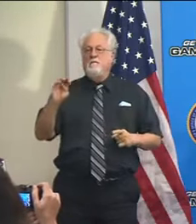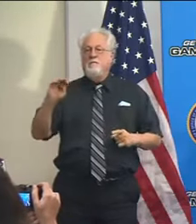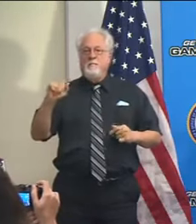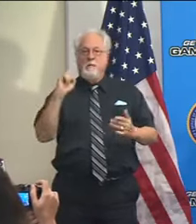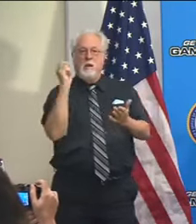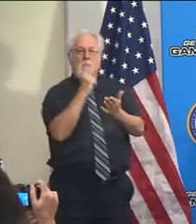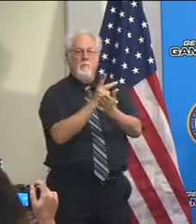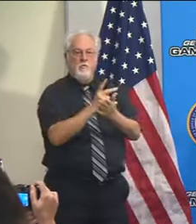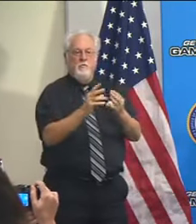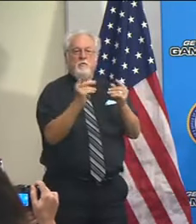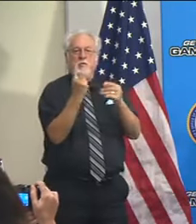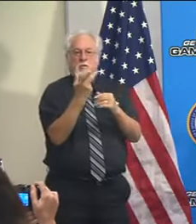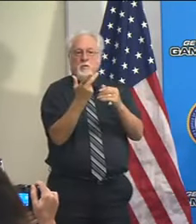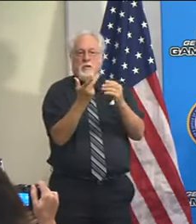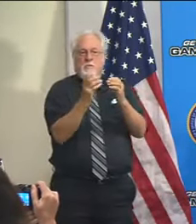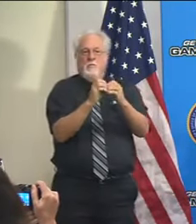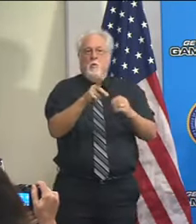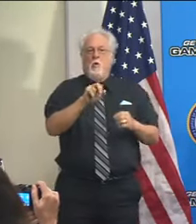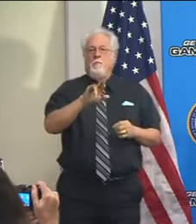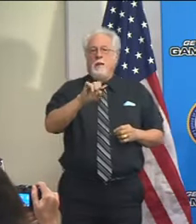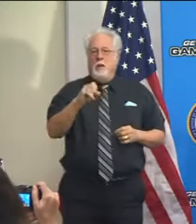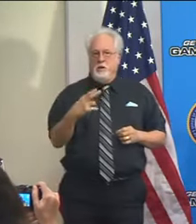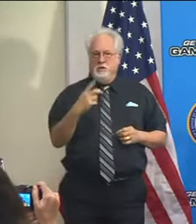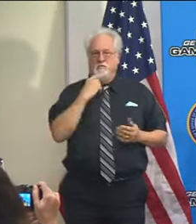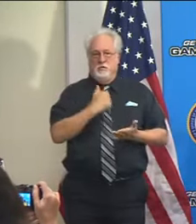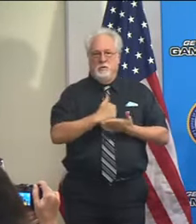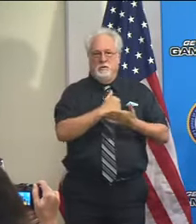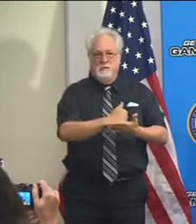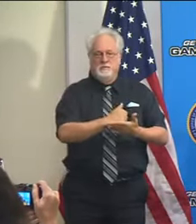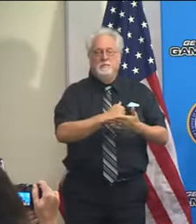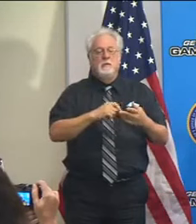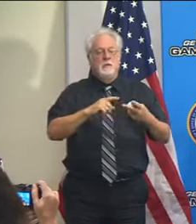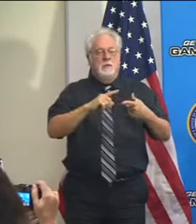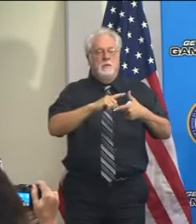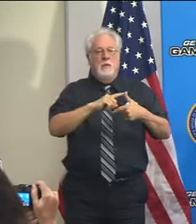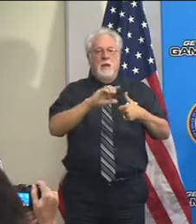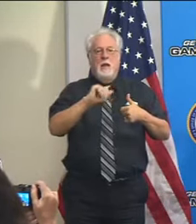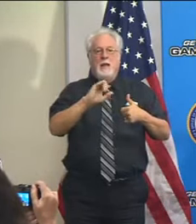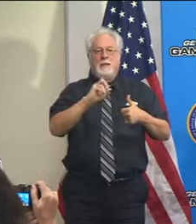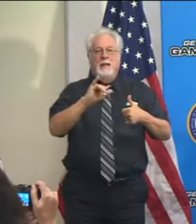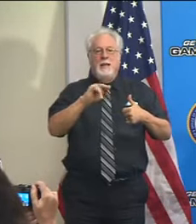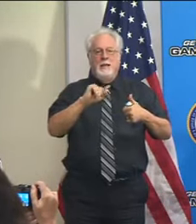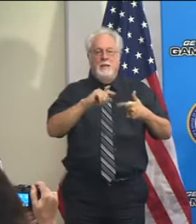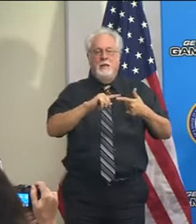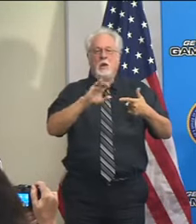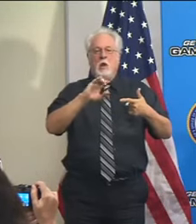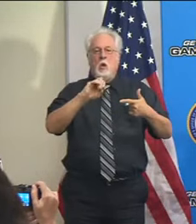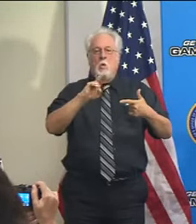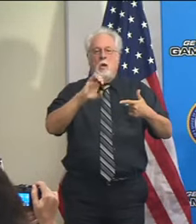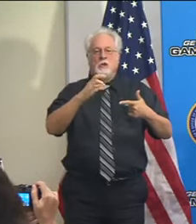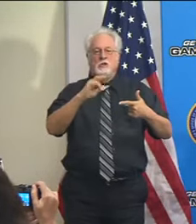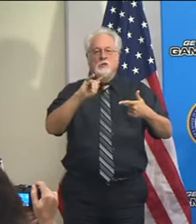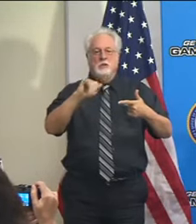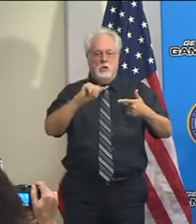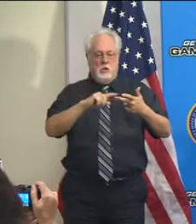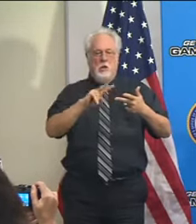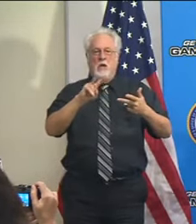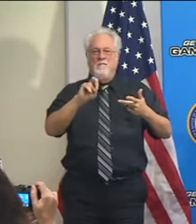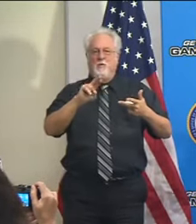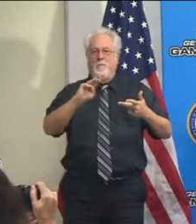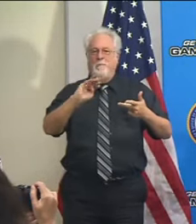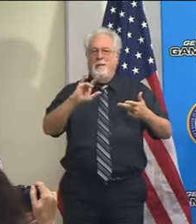3 additional parishes for individual assistance, and those parishes are Acadia, Ouachita, and Vermilion.